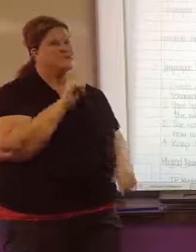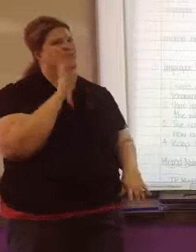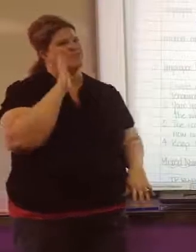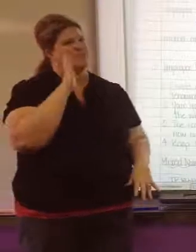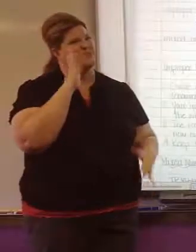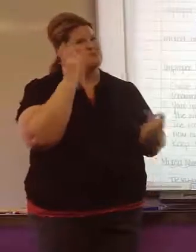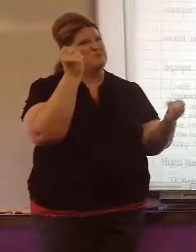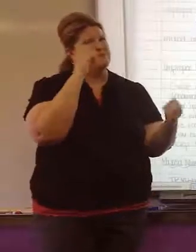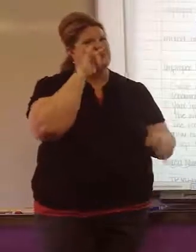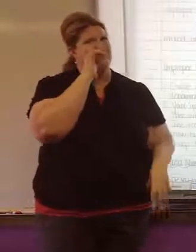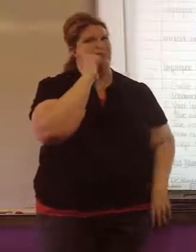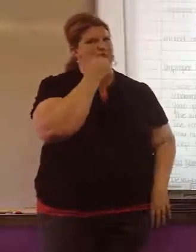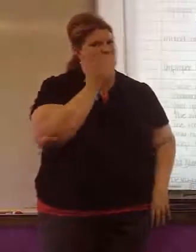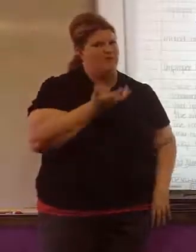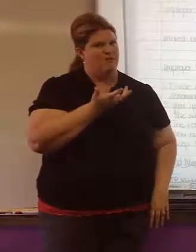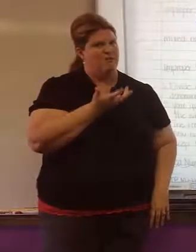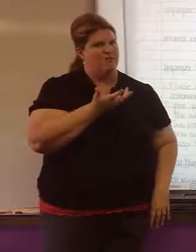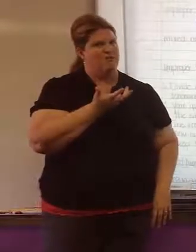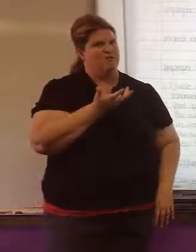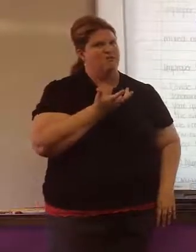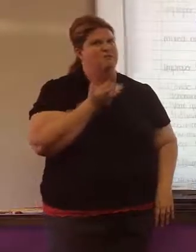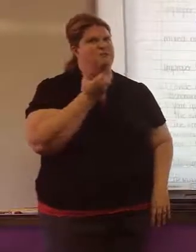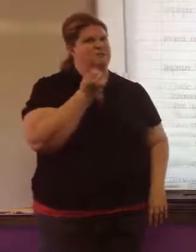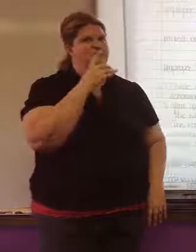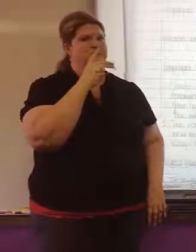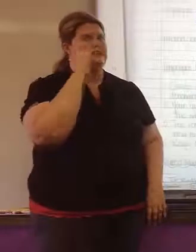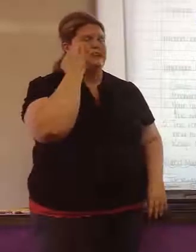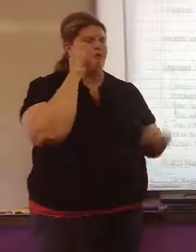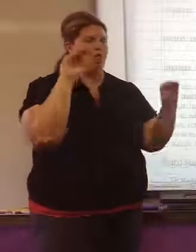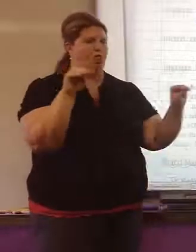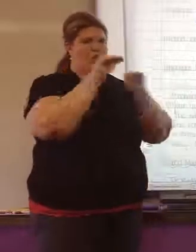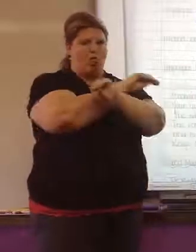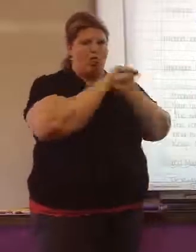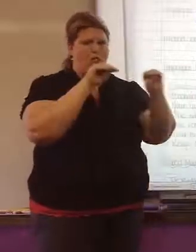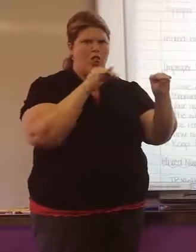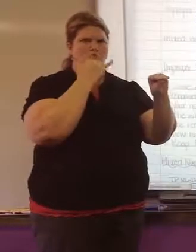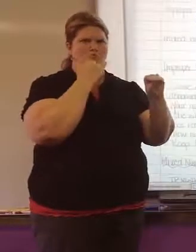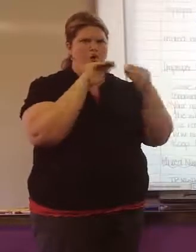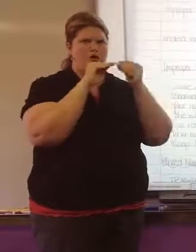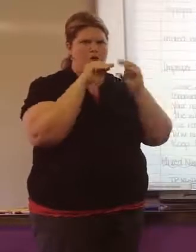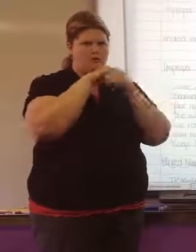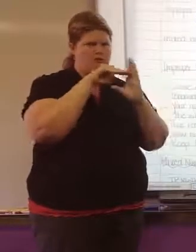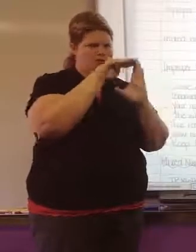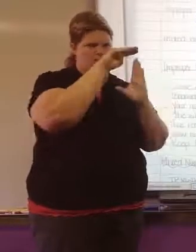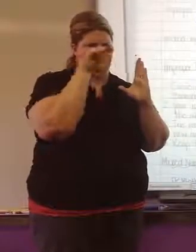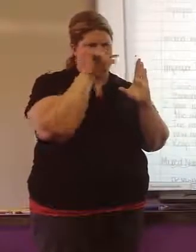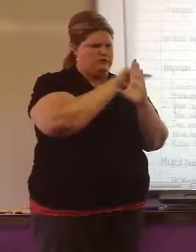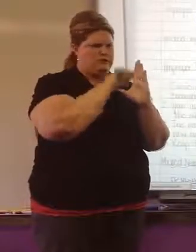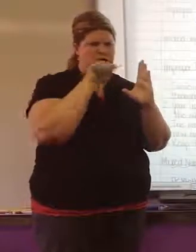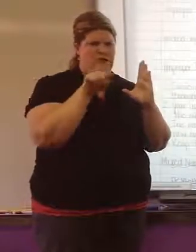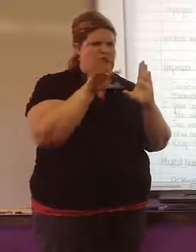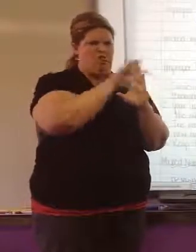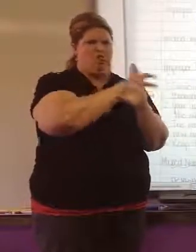up. This is where if you put the wrong number on the inside of your house, you're going to